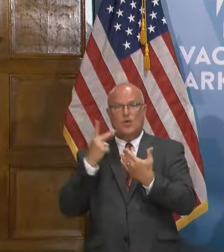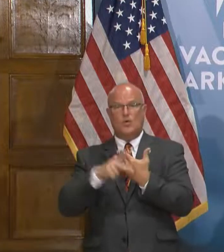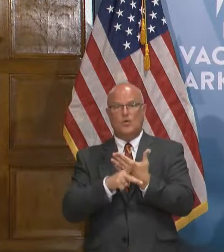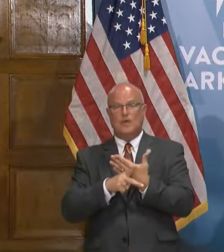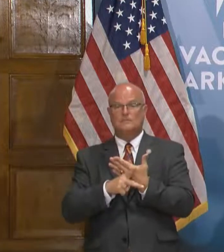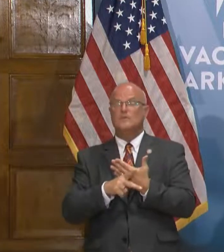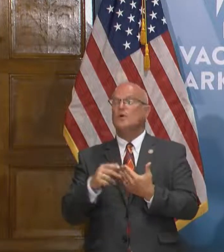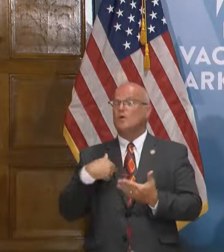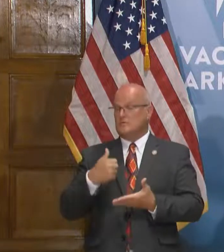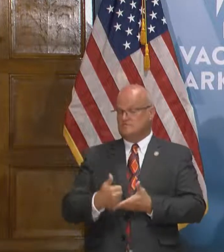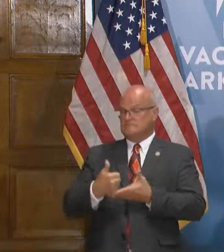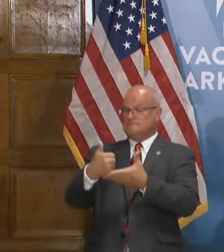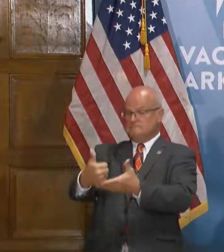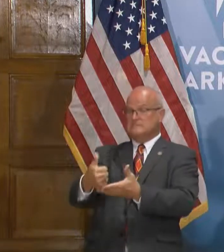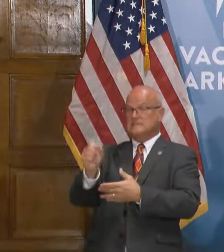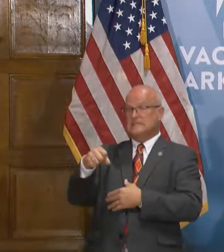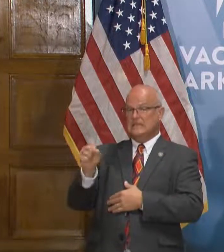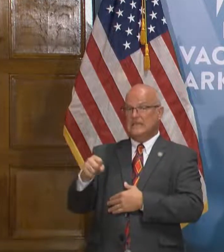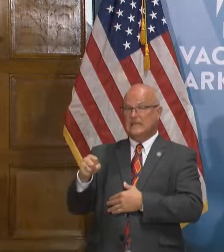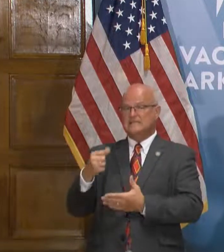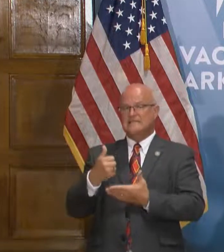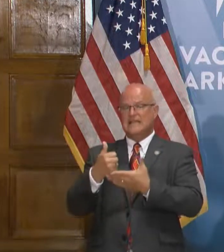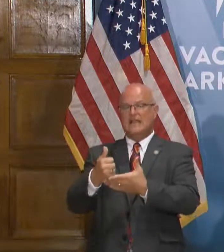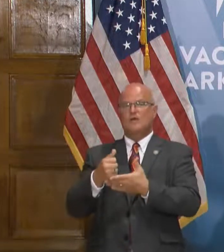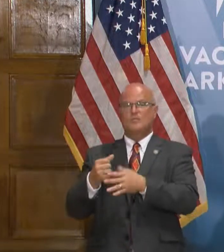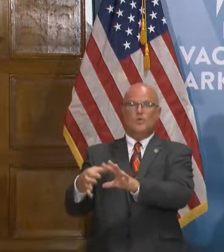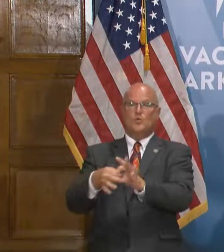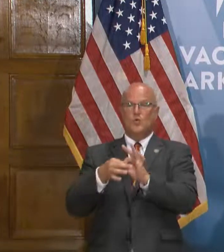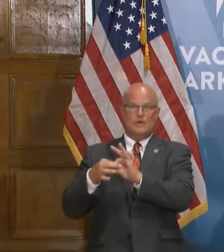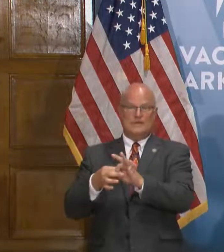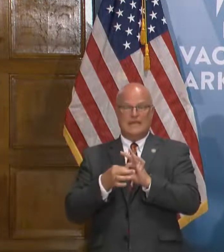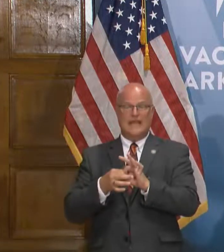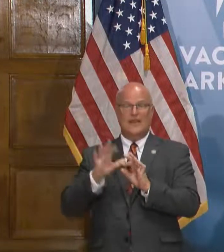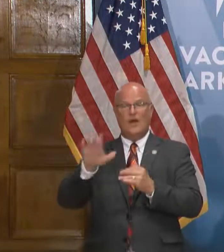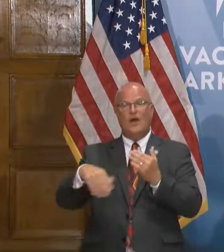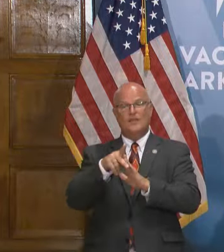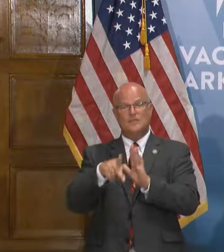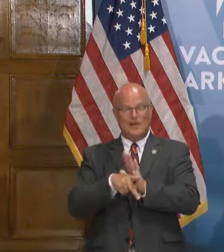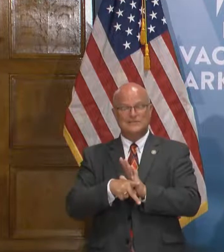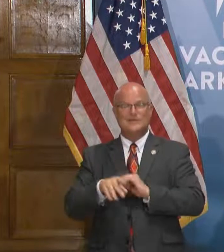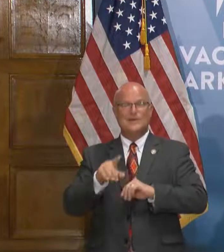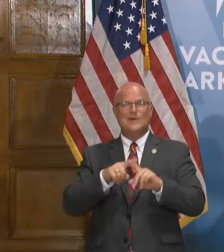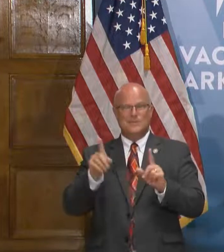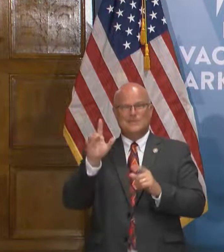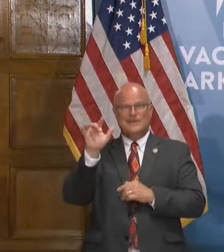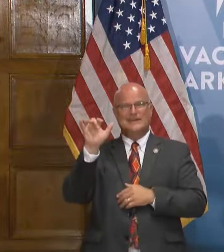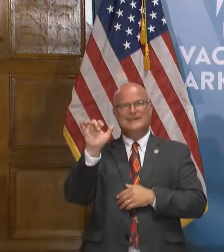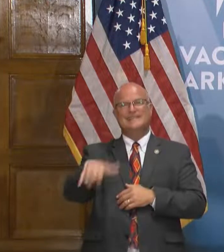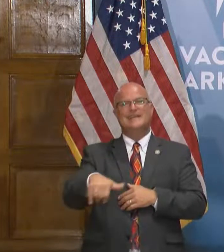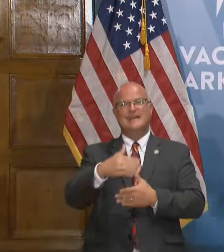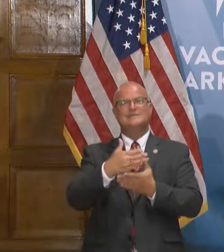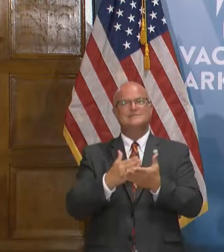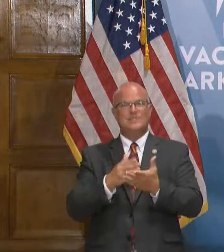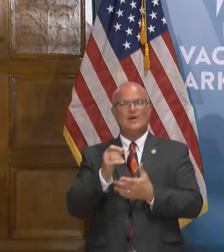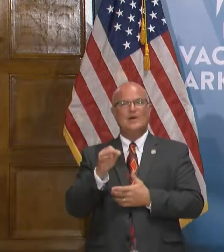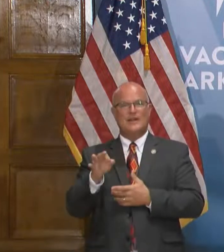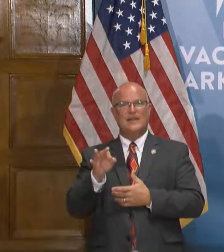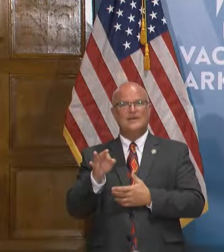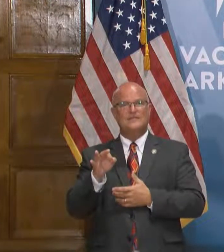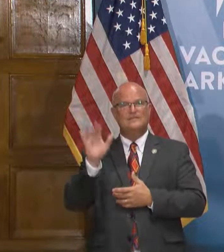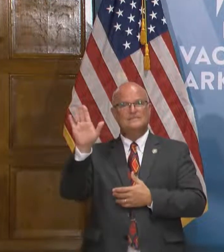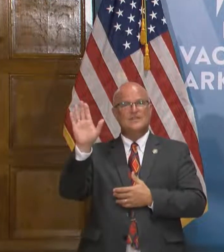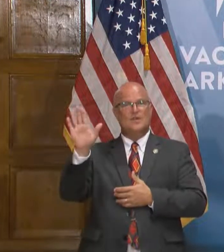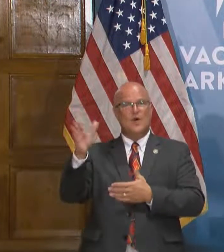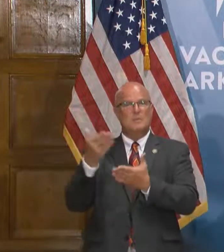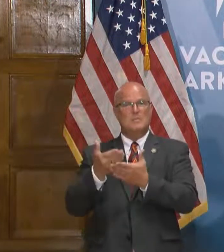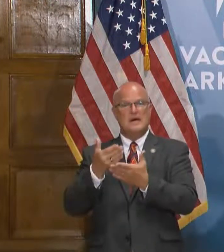offering assistance to them in terms of helping to coordinate, but that's part of, they get their own